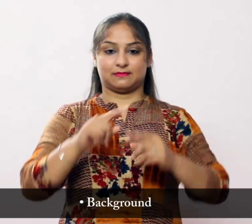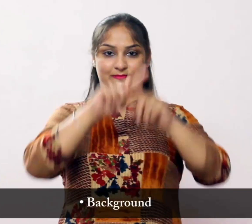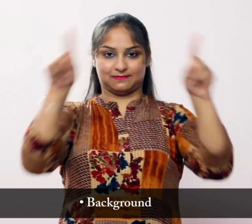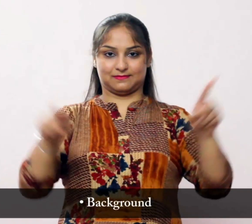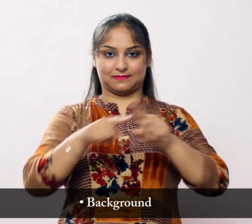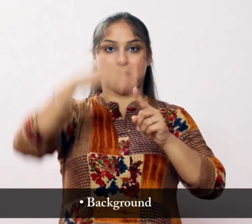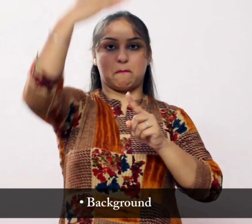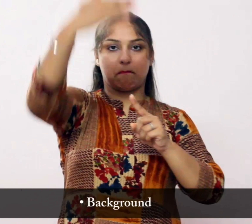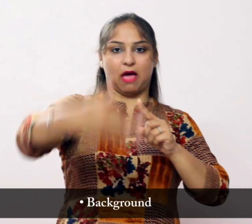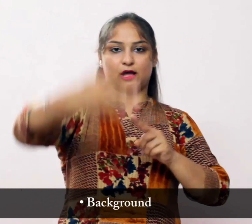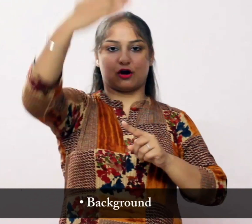Background.